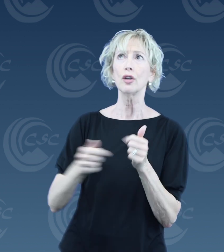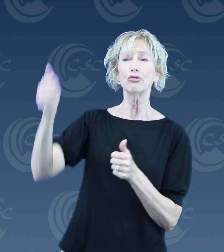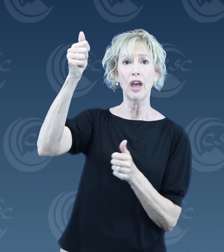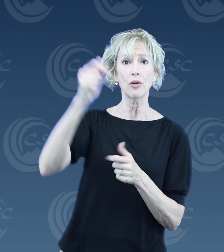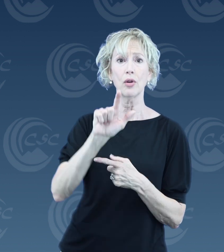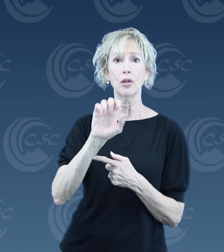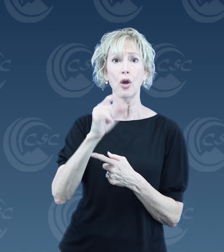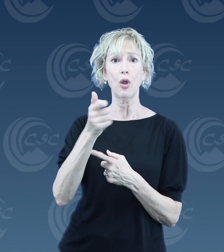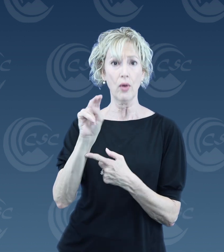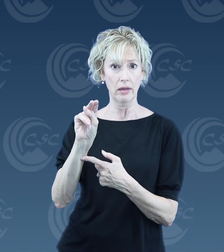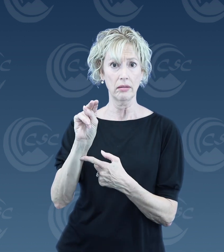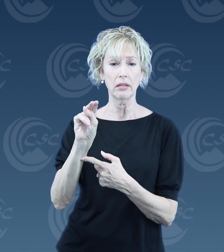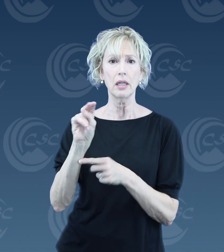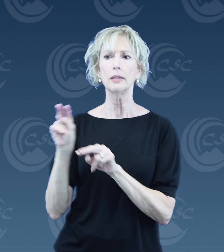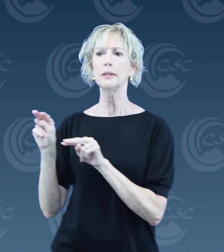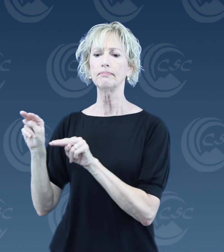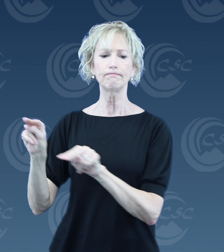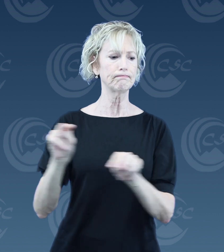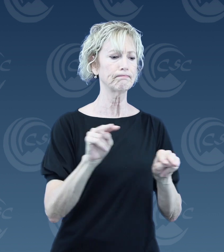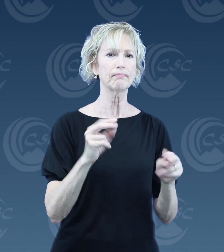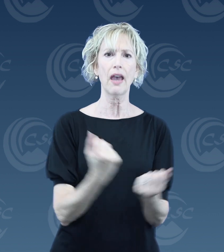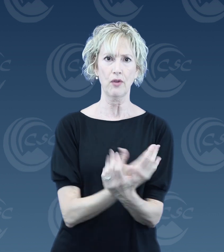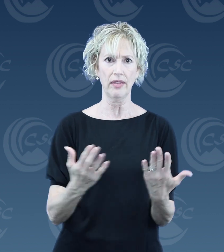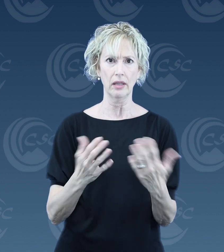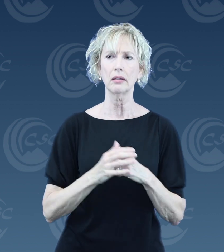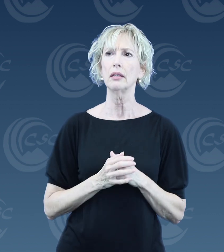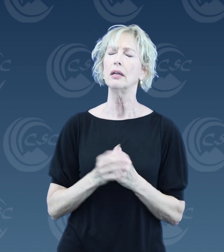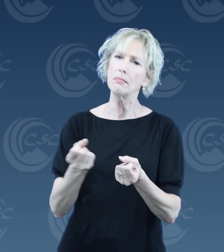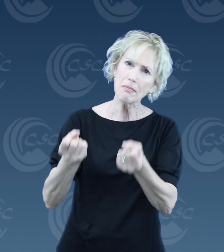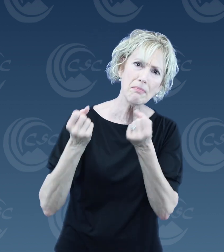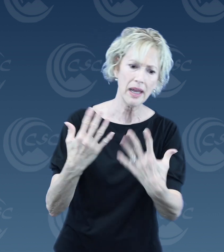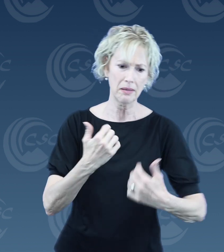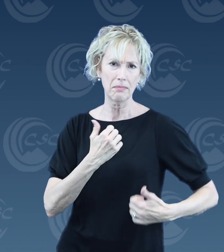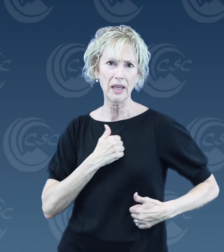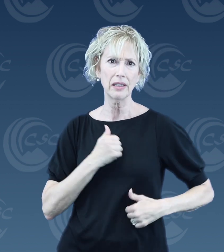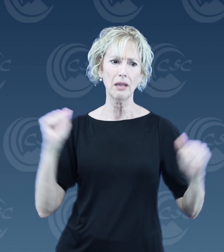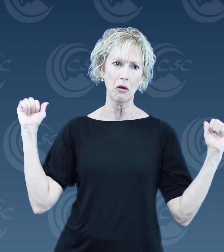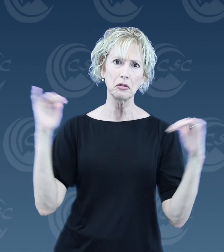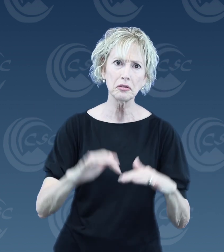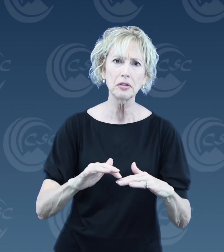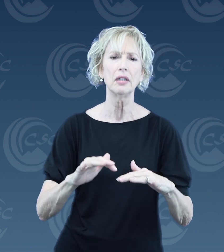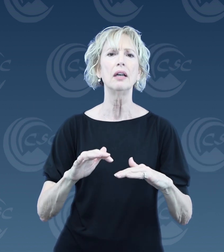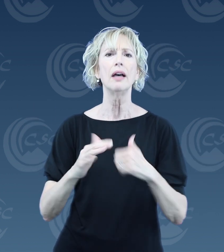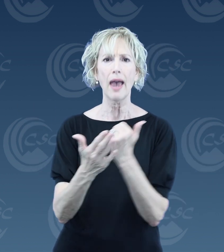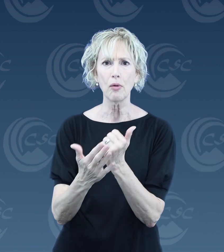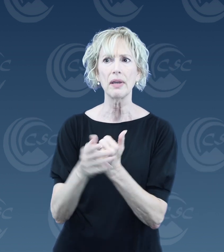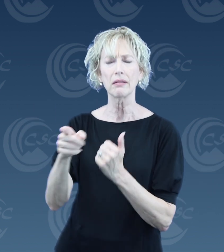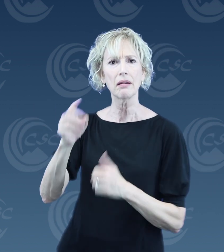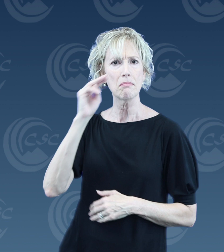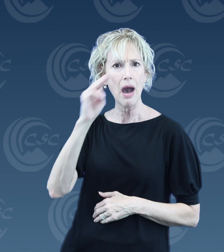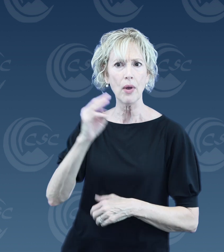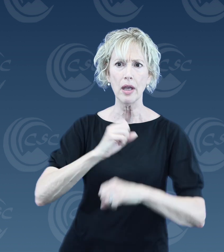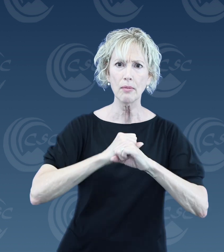Logan. So General Logan is overseeing that operation, and you will see hundreds of military officials and personnel on